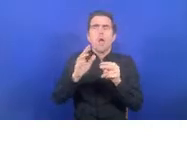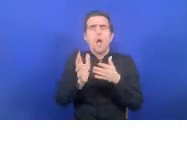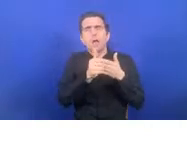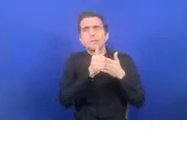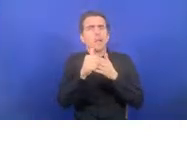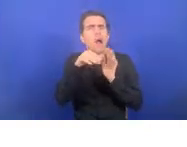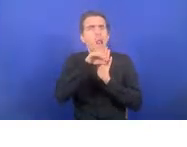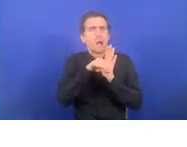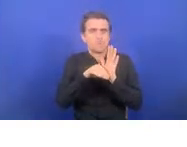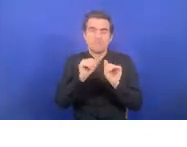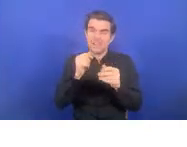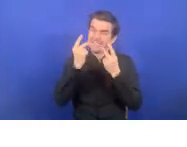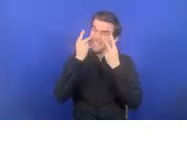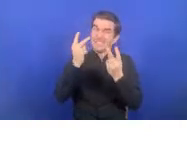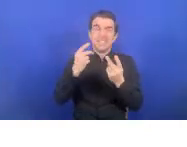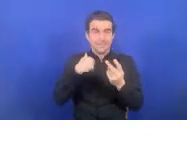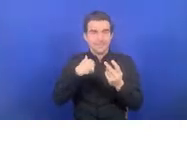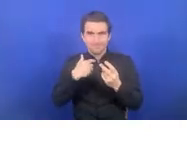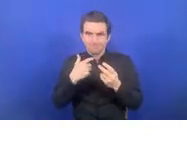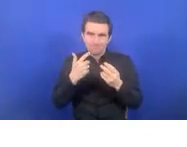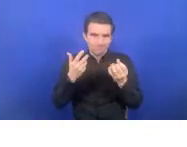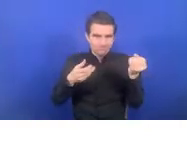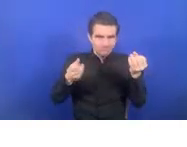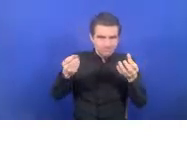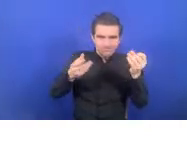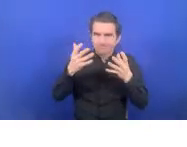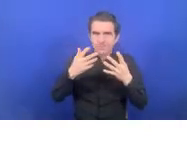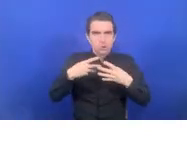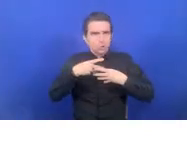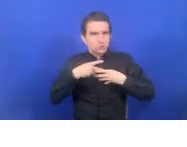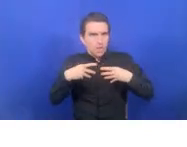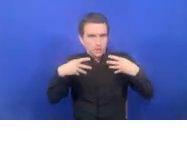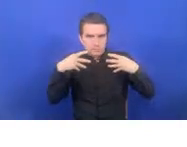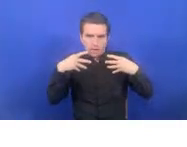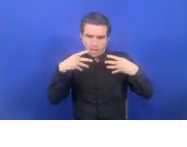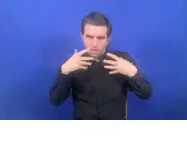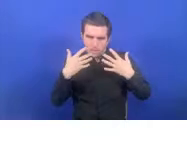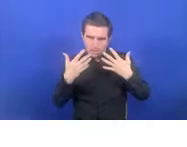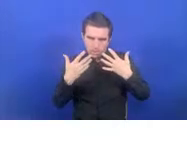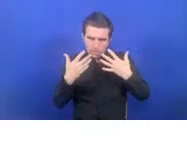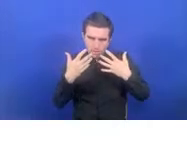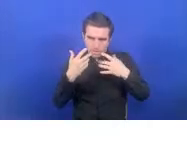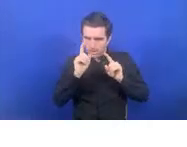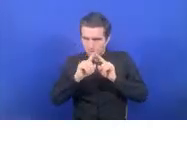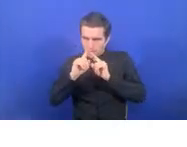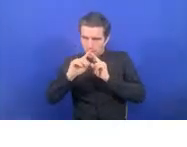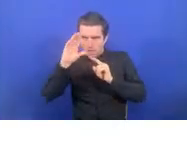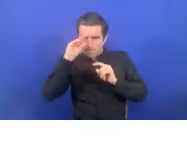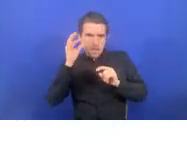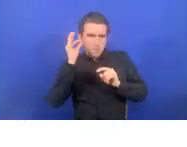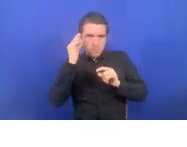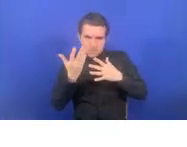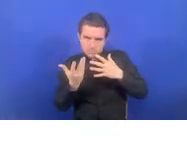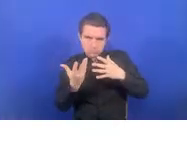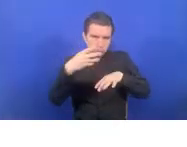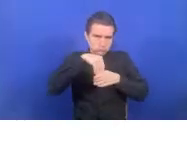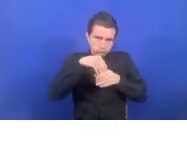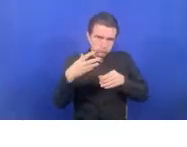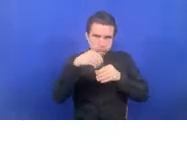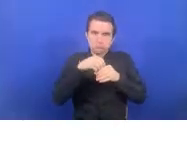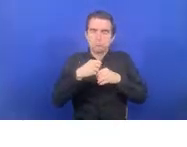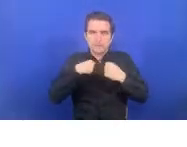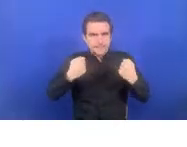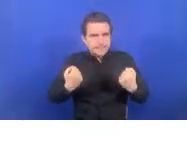there and then also a template. So for each area, you have objectives,